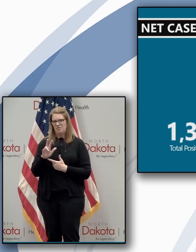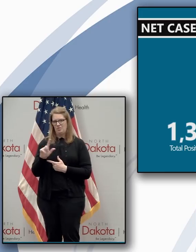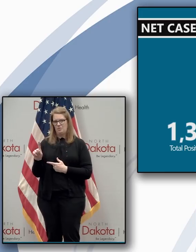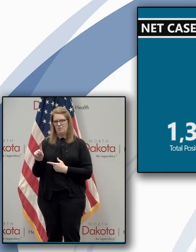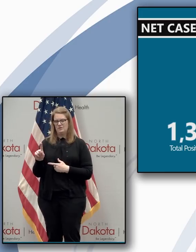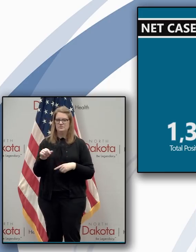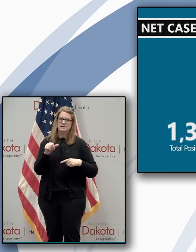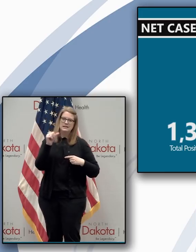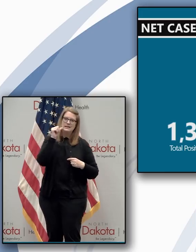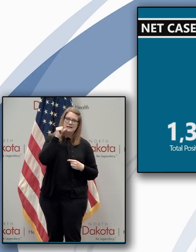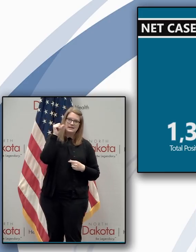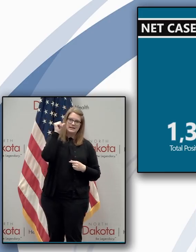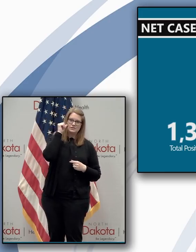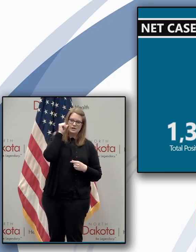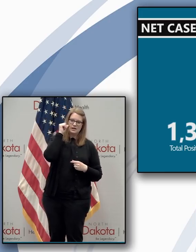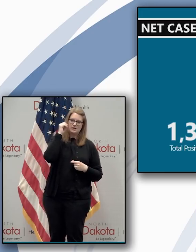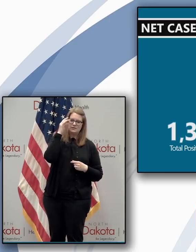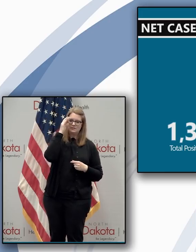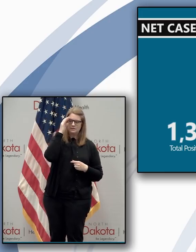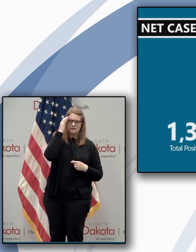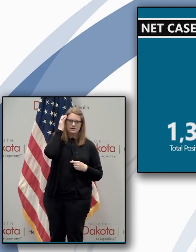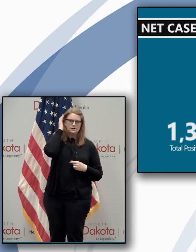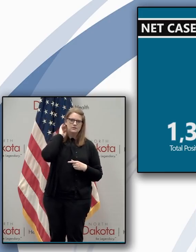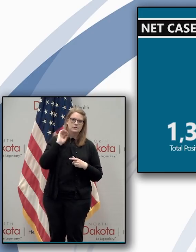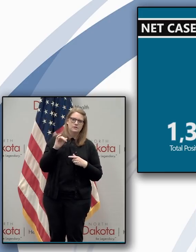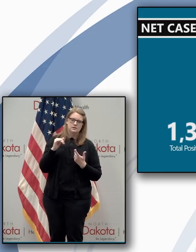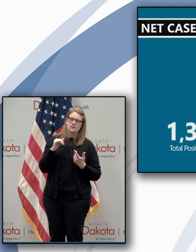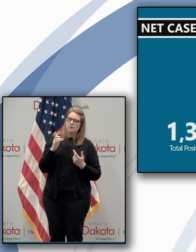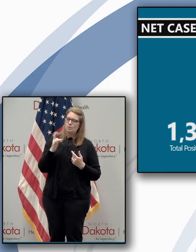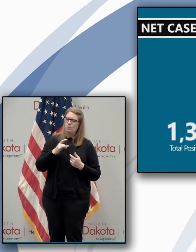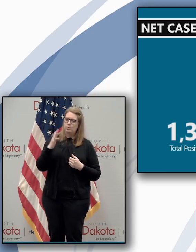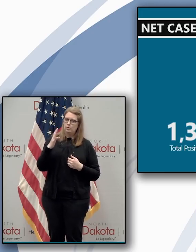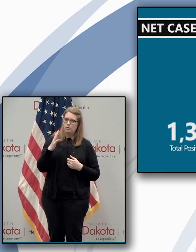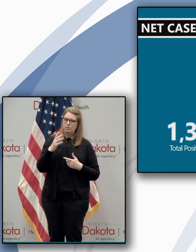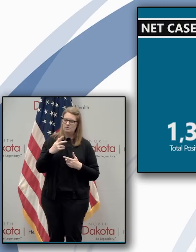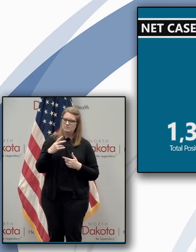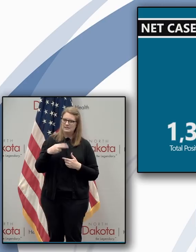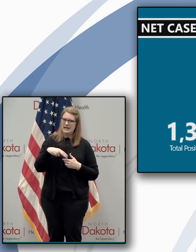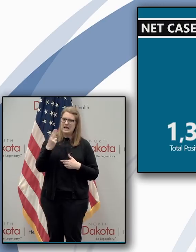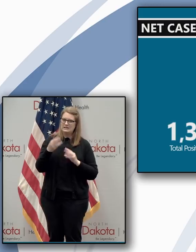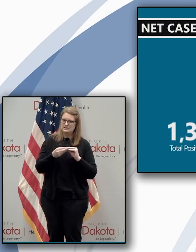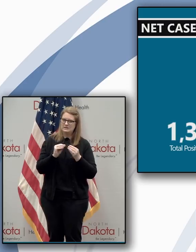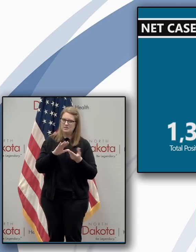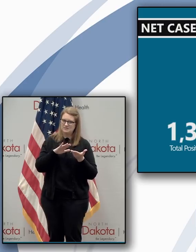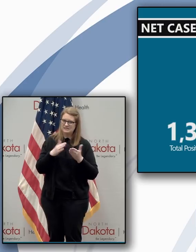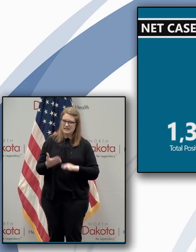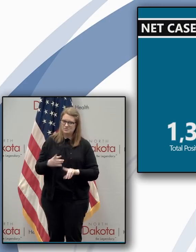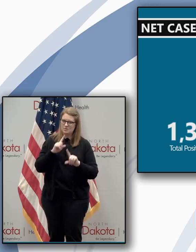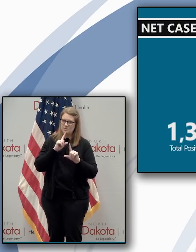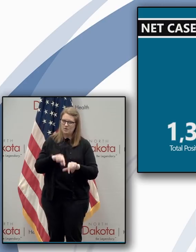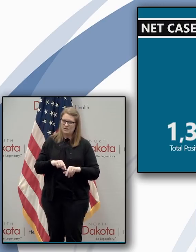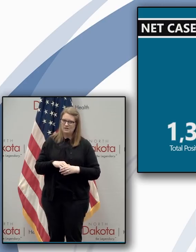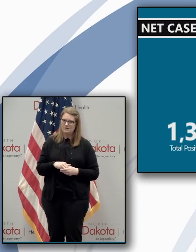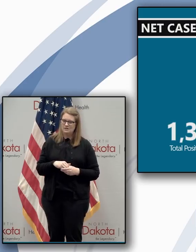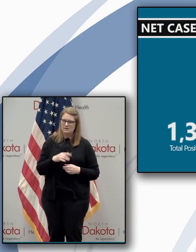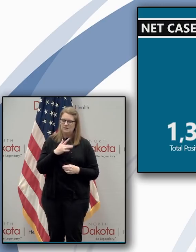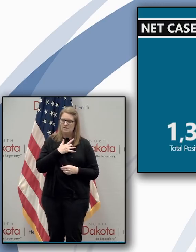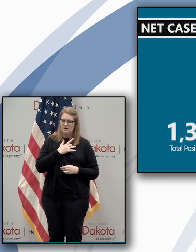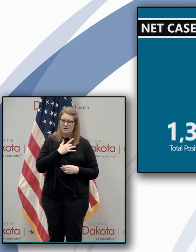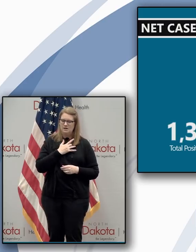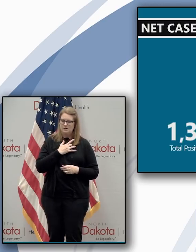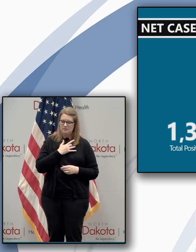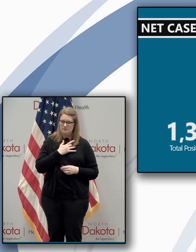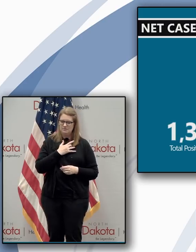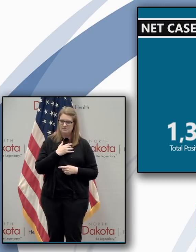Yesterday we had the largest number of deaths reported in a single day since this has occurred, and